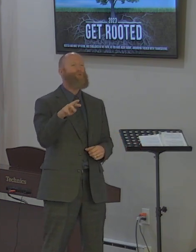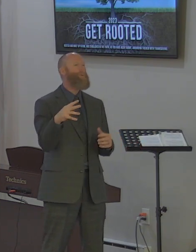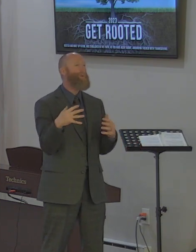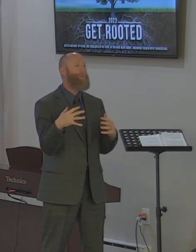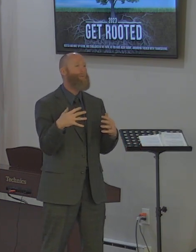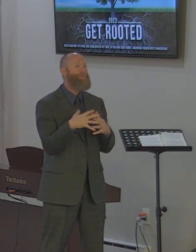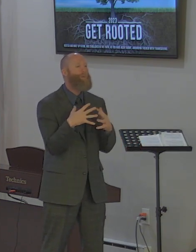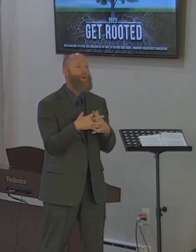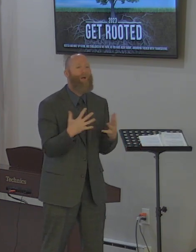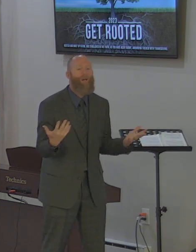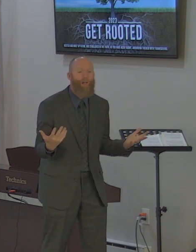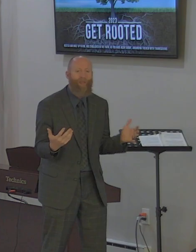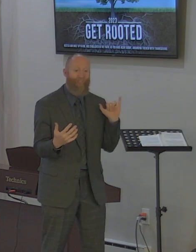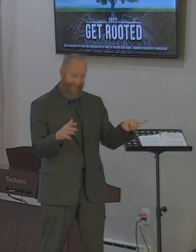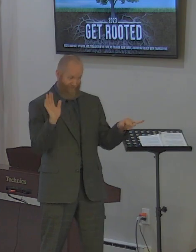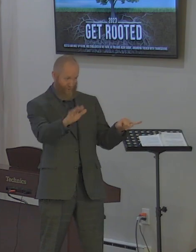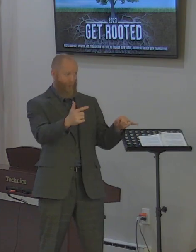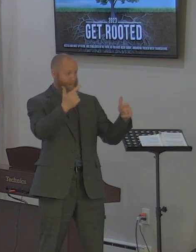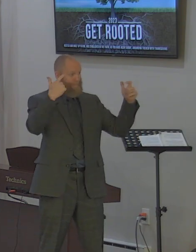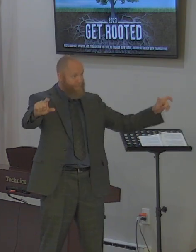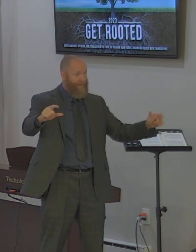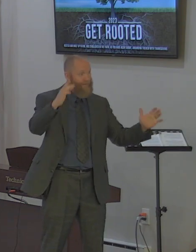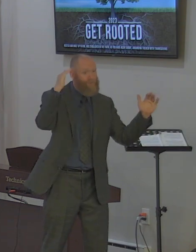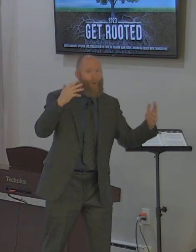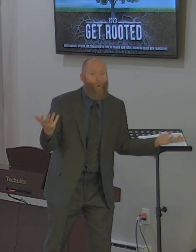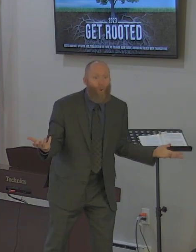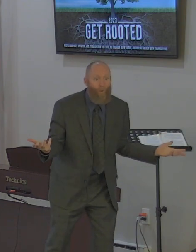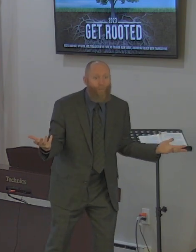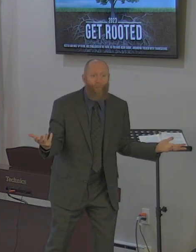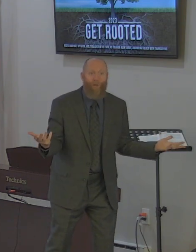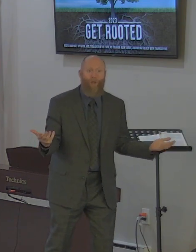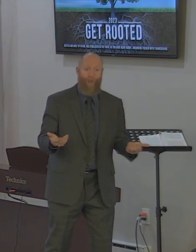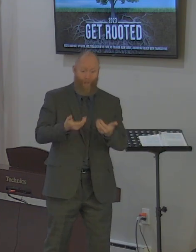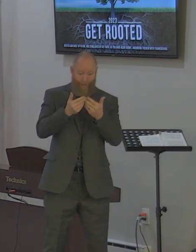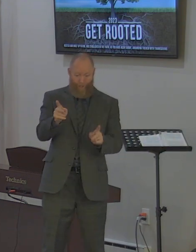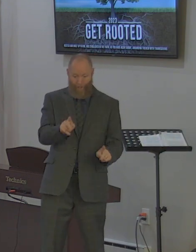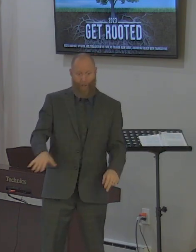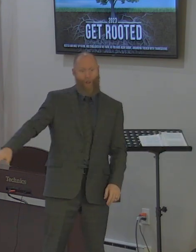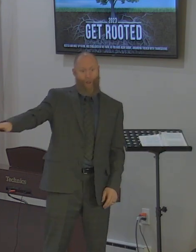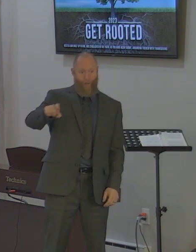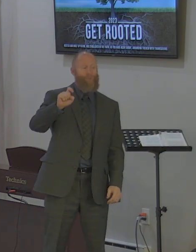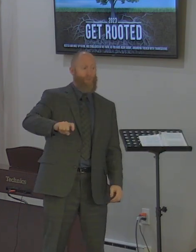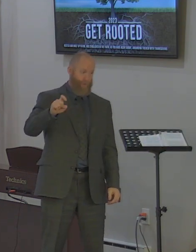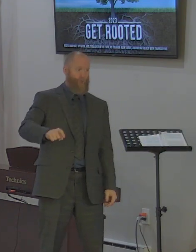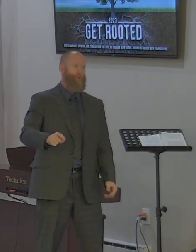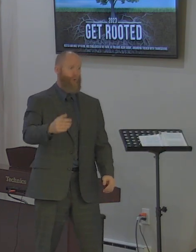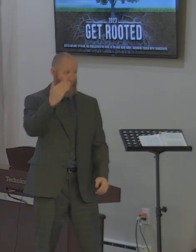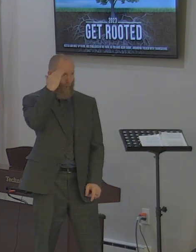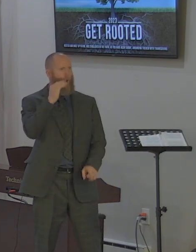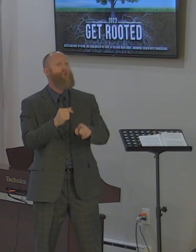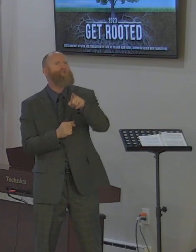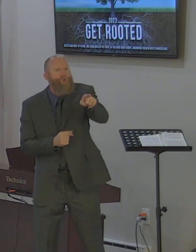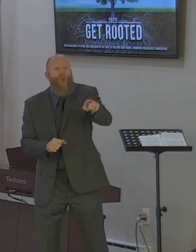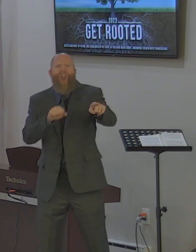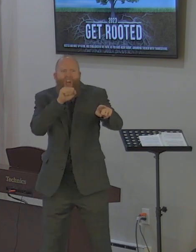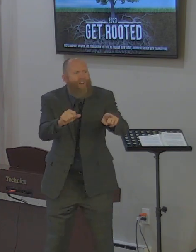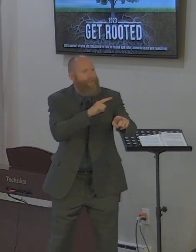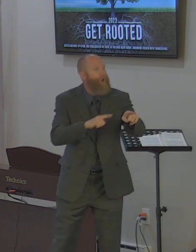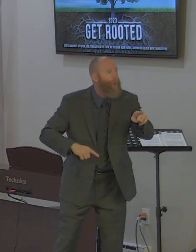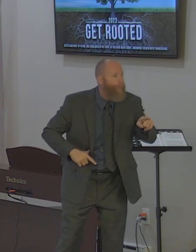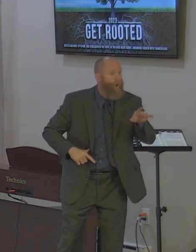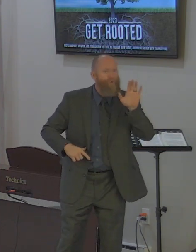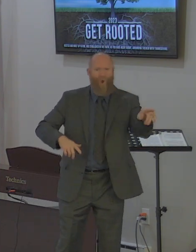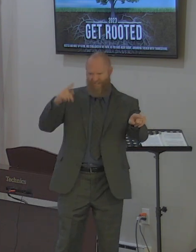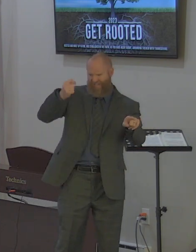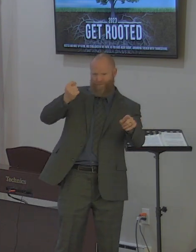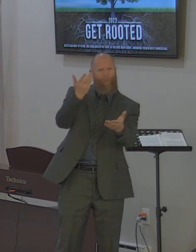hope? The lost ought to know that your biggest hope is in Jesus Christ's return. The